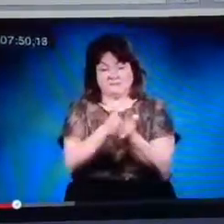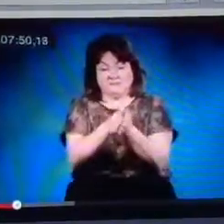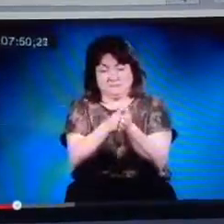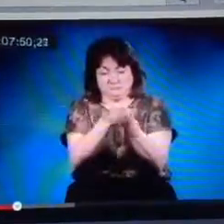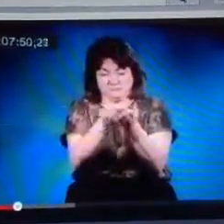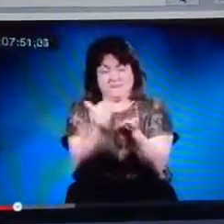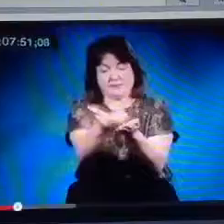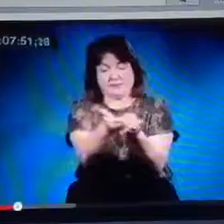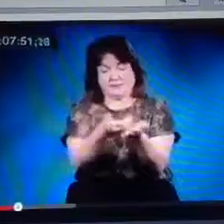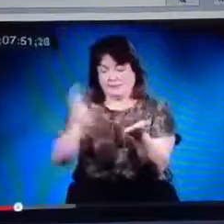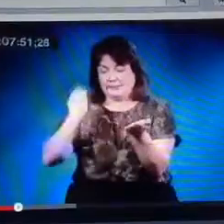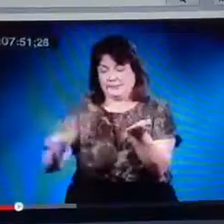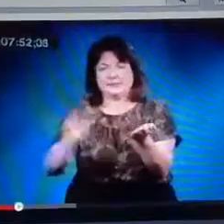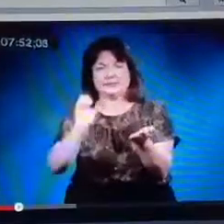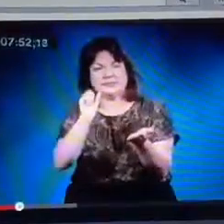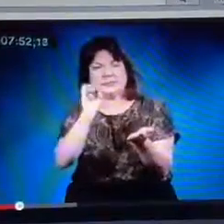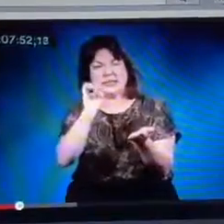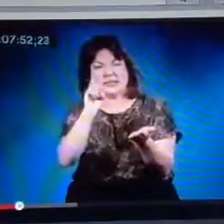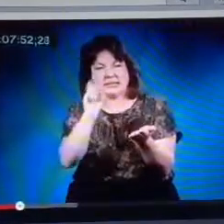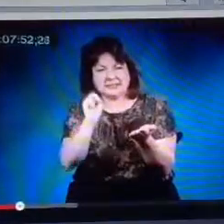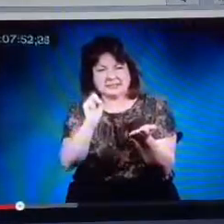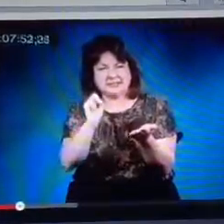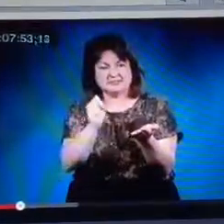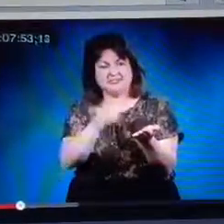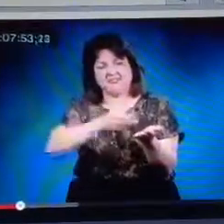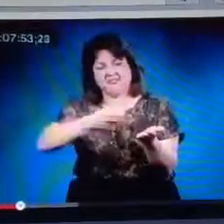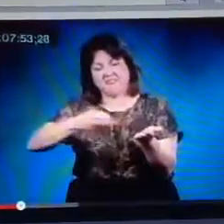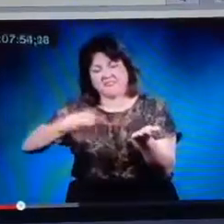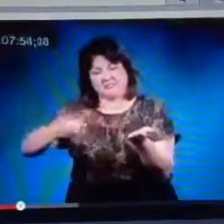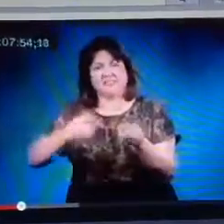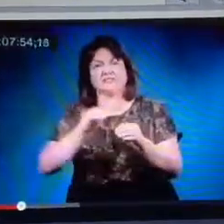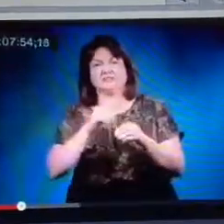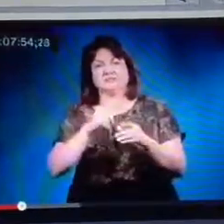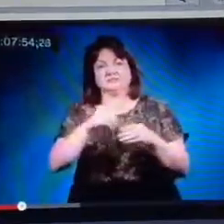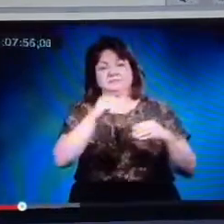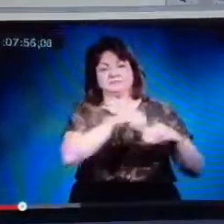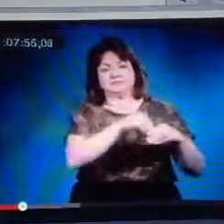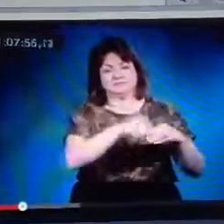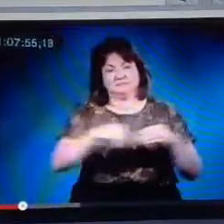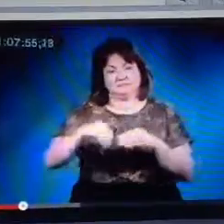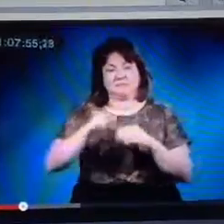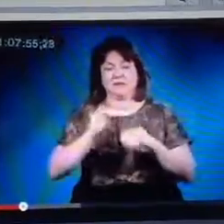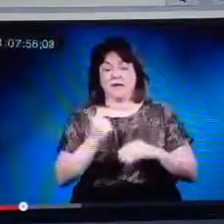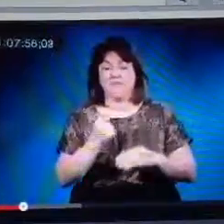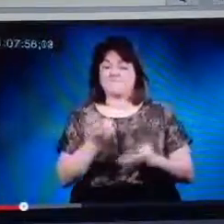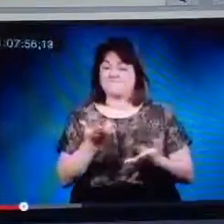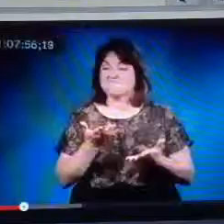and then I decided I'm going to cut them in half and I'm going to take the seeds out of them. So I proceeded to do that.